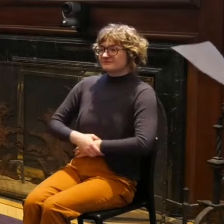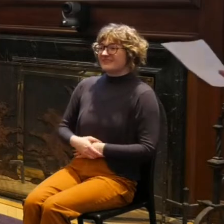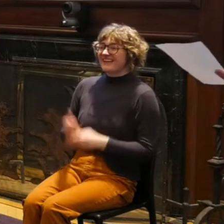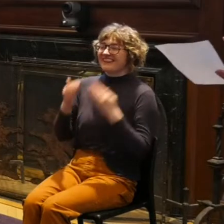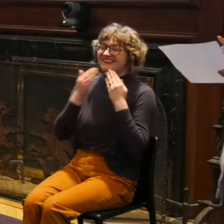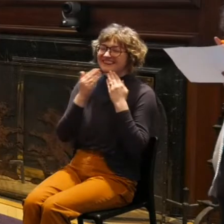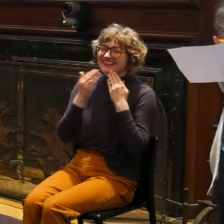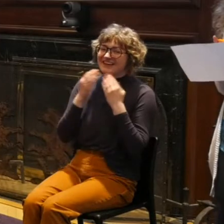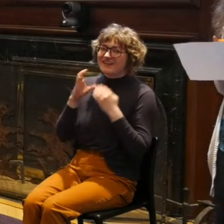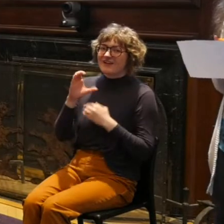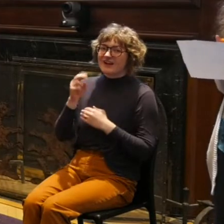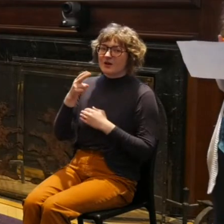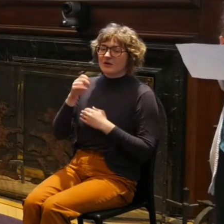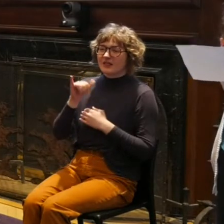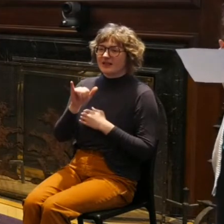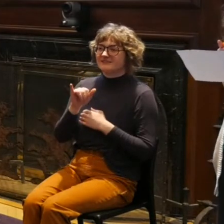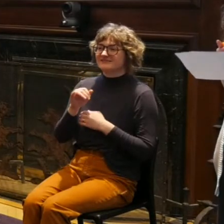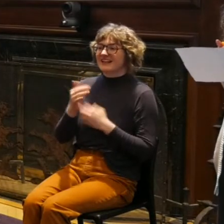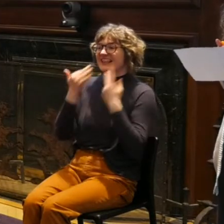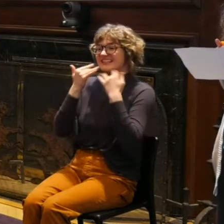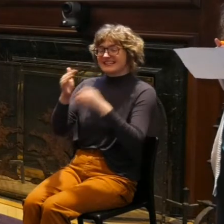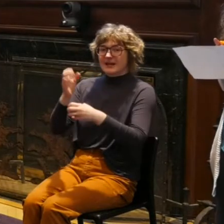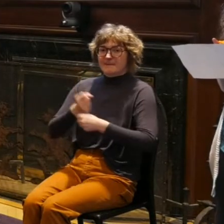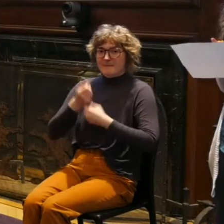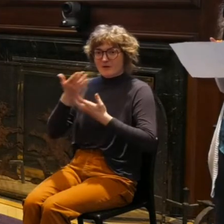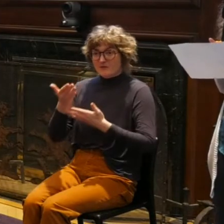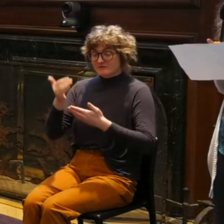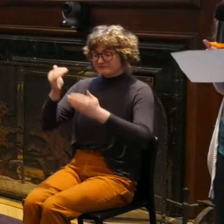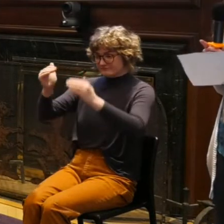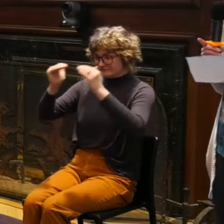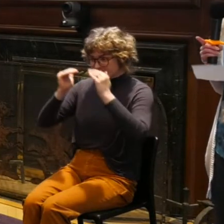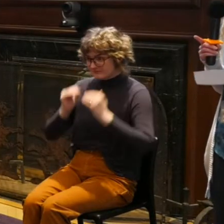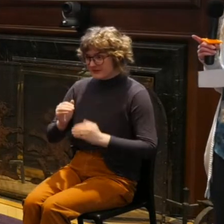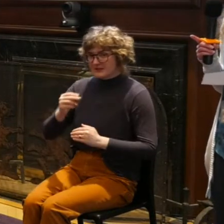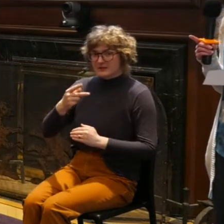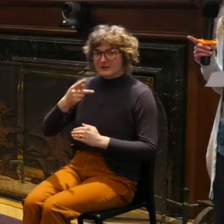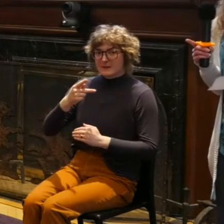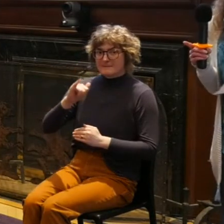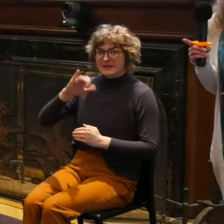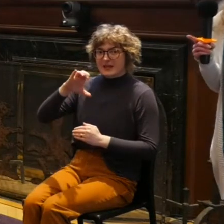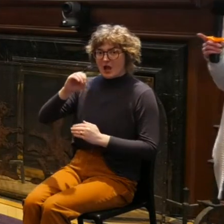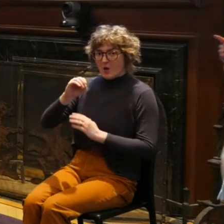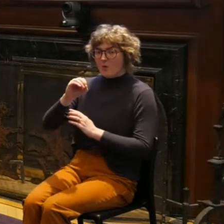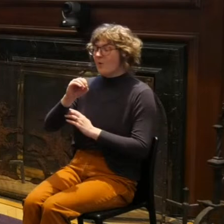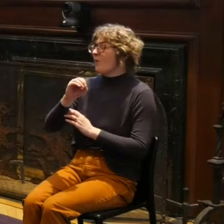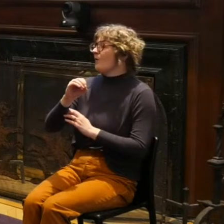Thank you, Carolyn. CP, the singing poet. Next up, Pico.